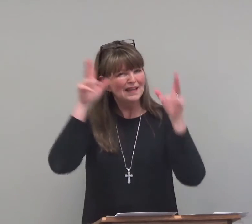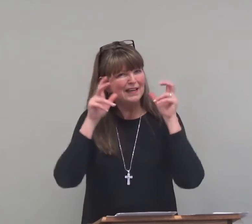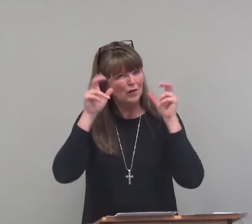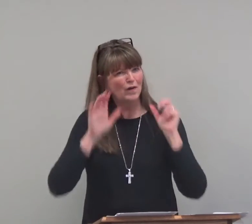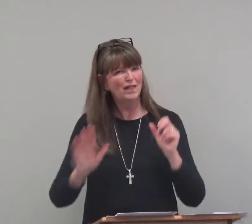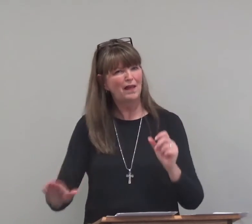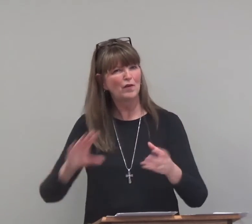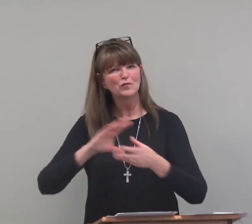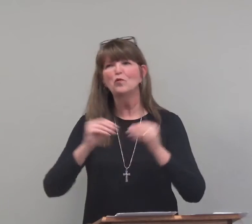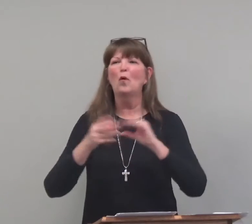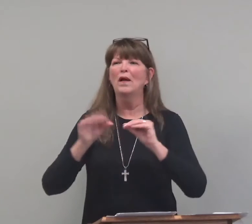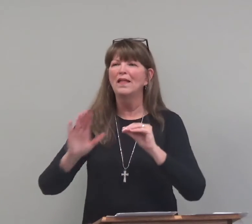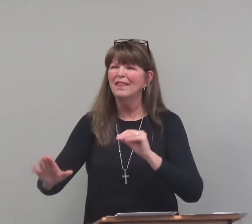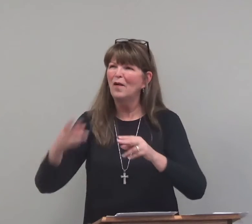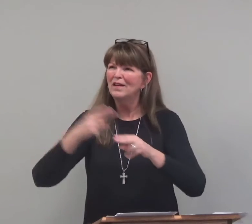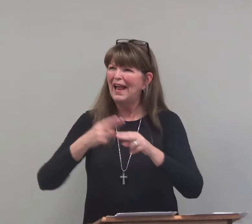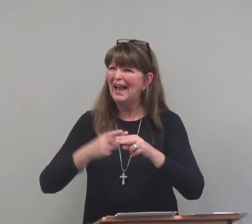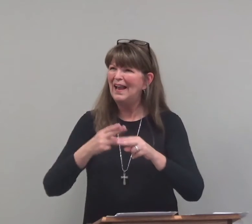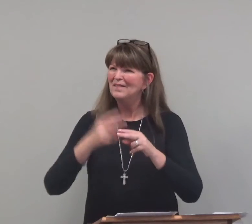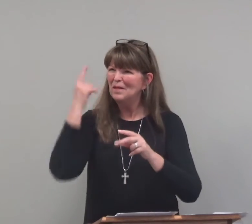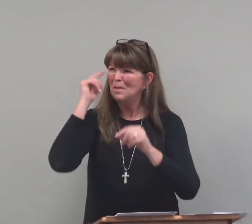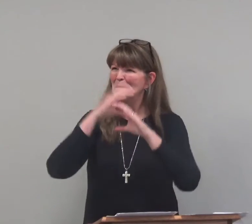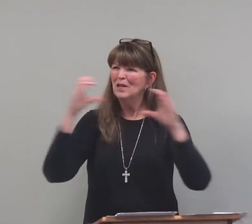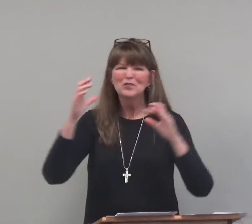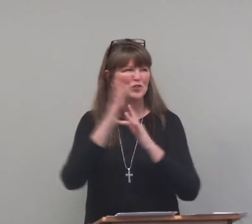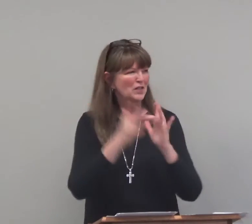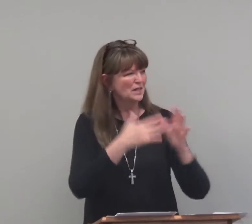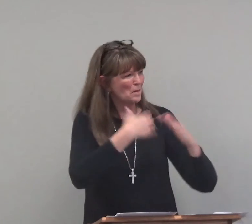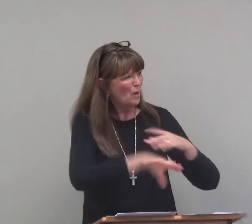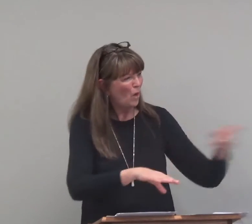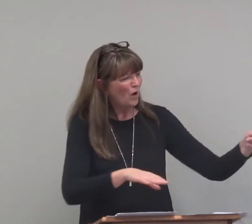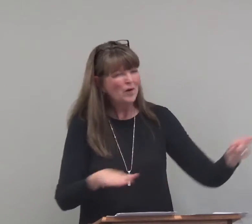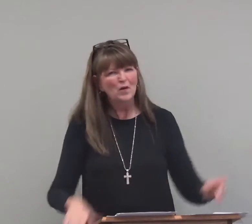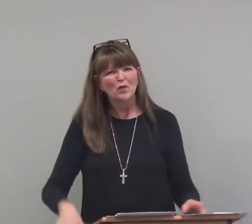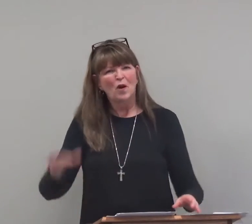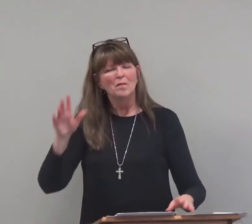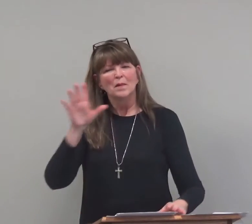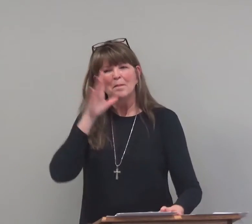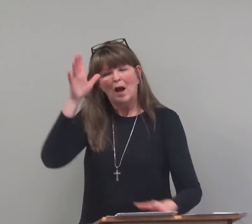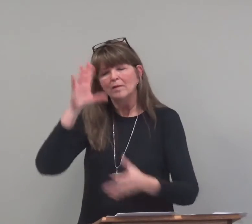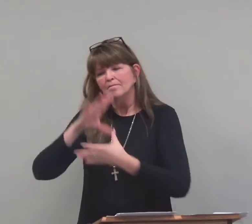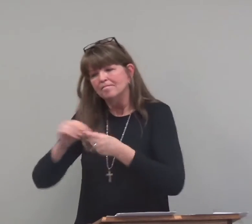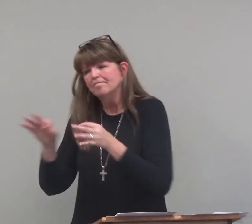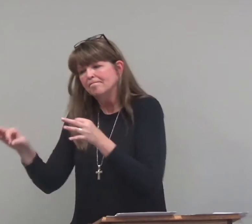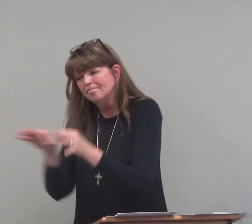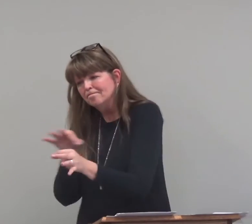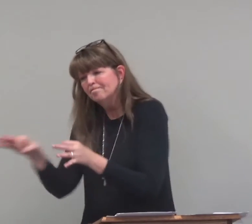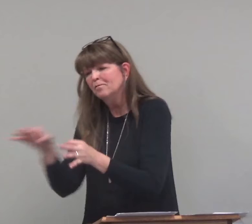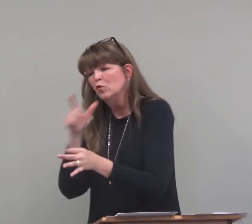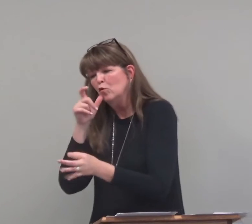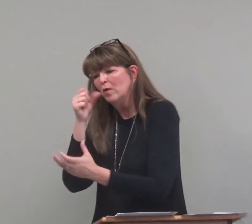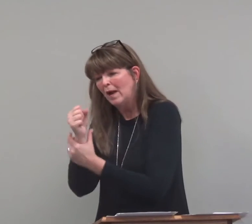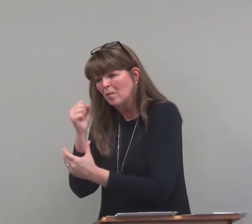And those were the people that Jesus grew up hearing their stories. his parents were